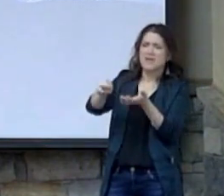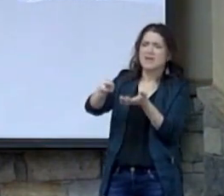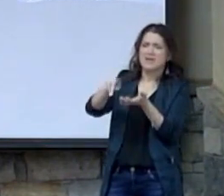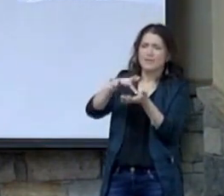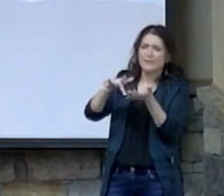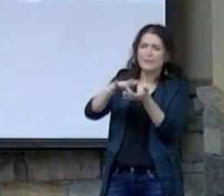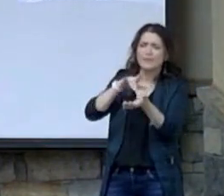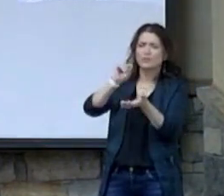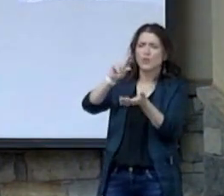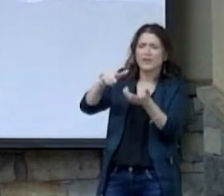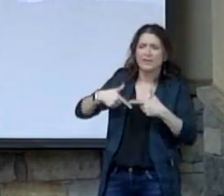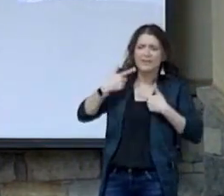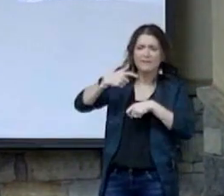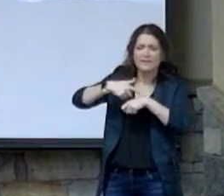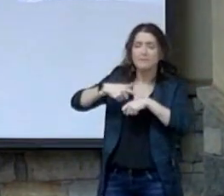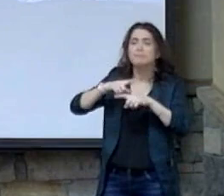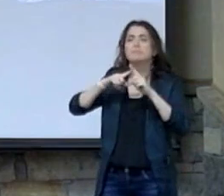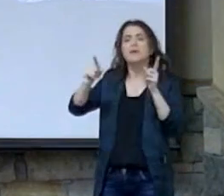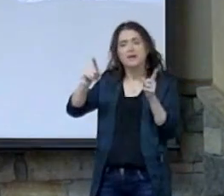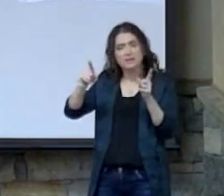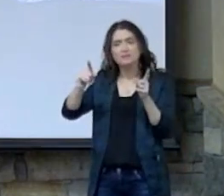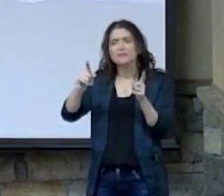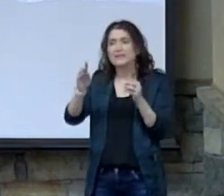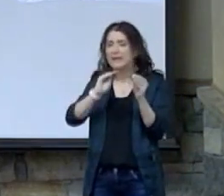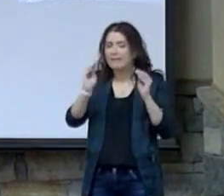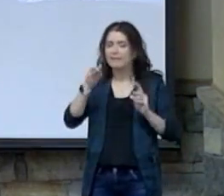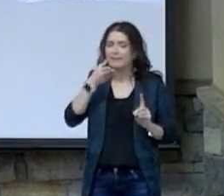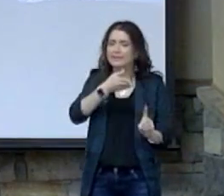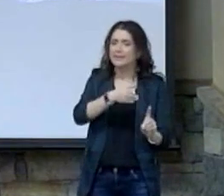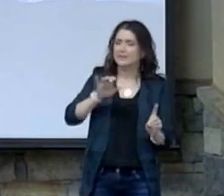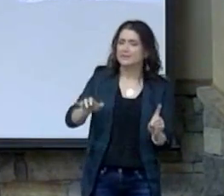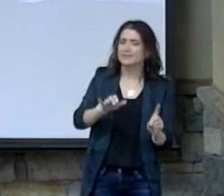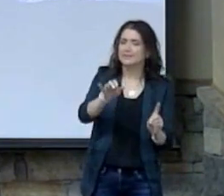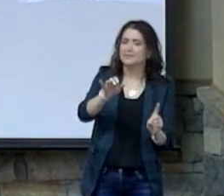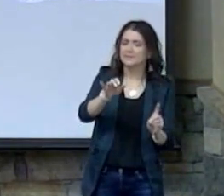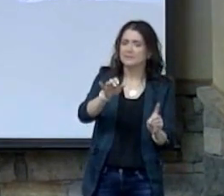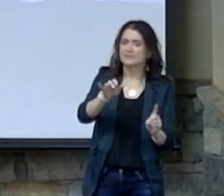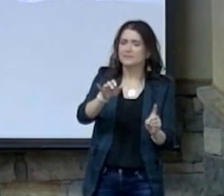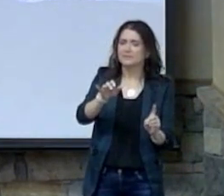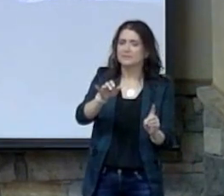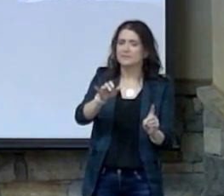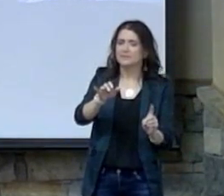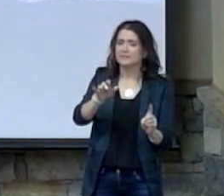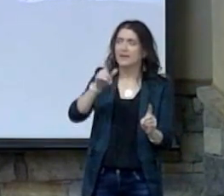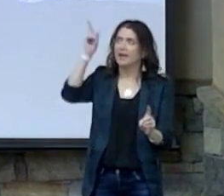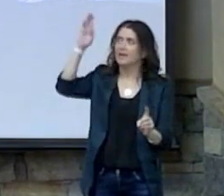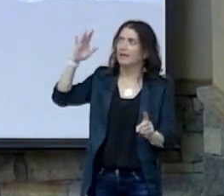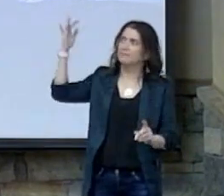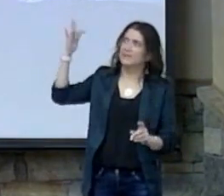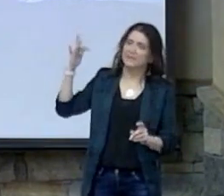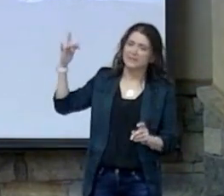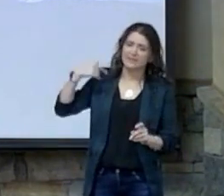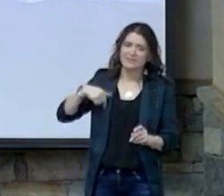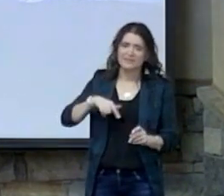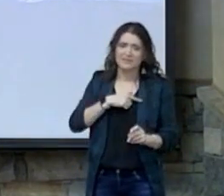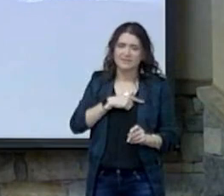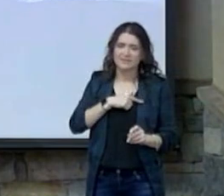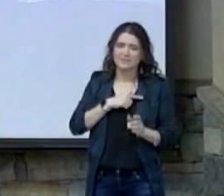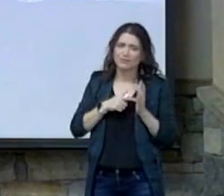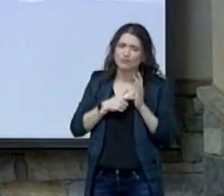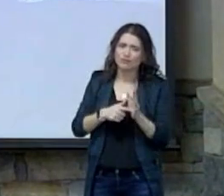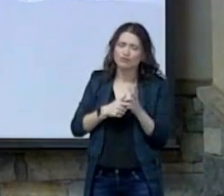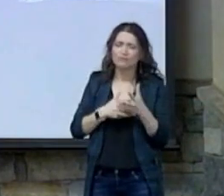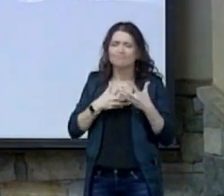God bears up under the burden of sin, nothing He did, and He has pity on us. He shows